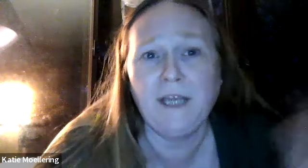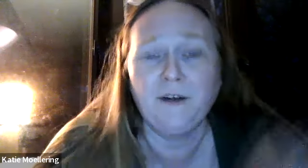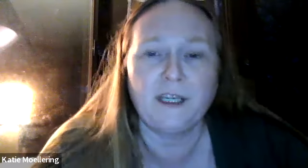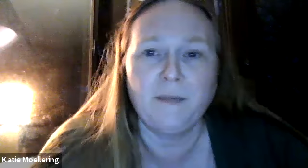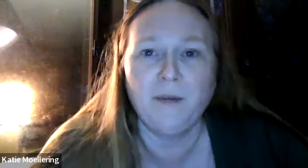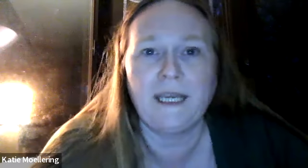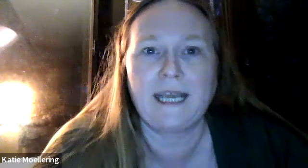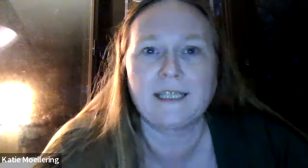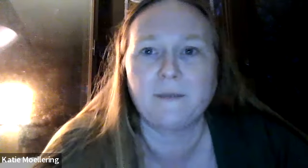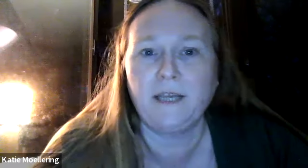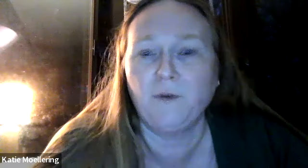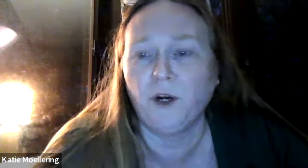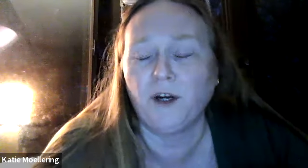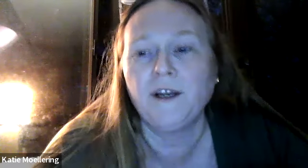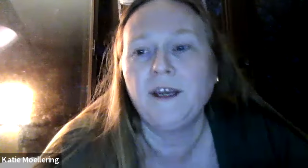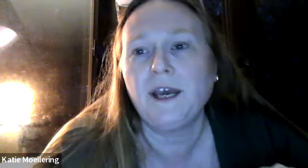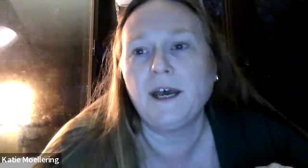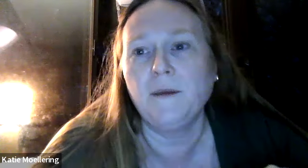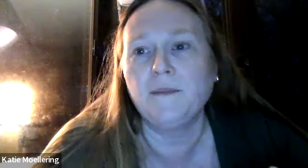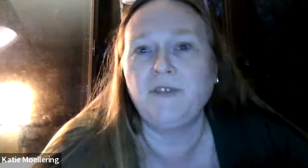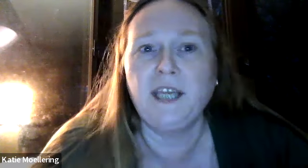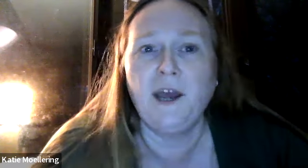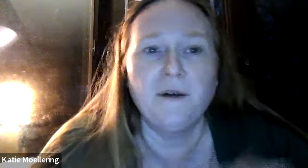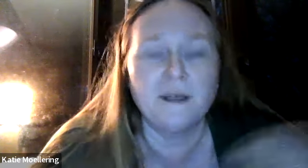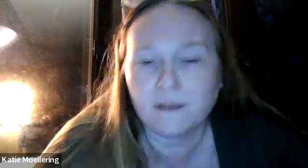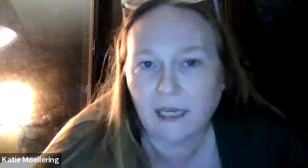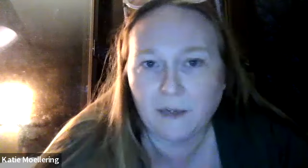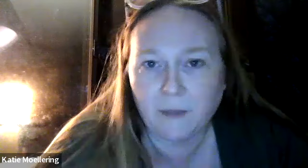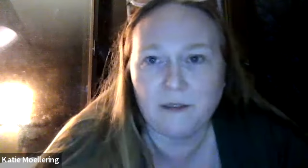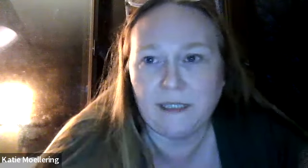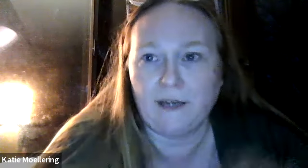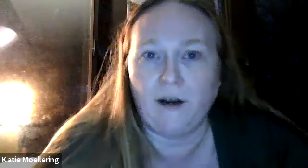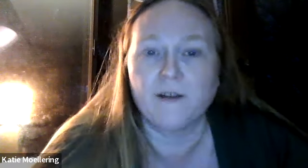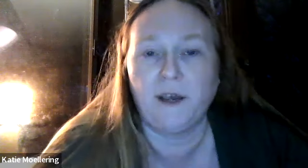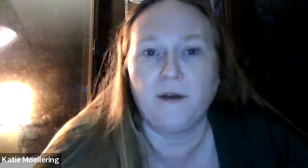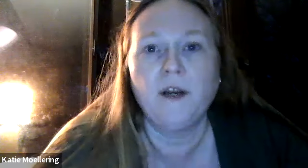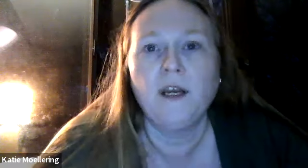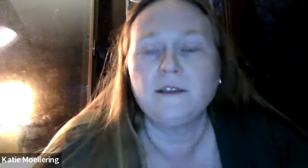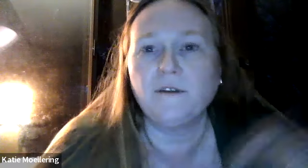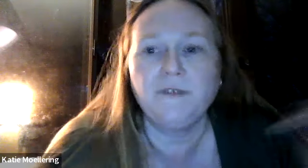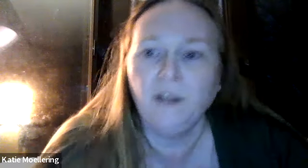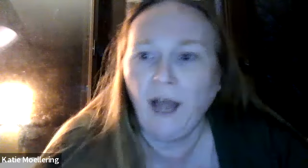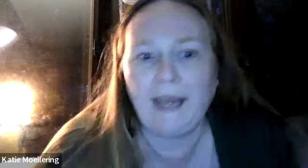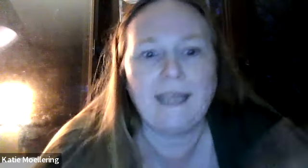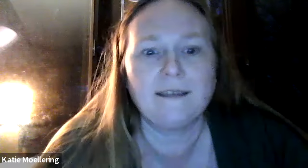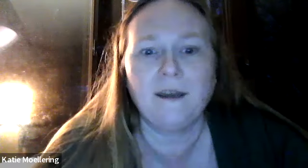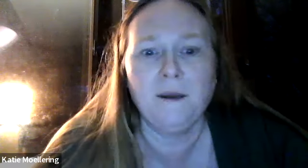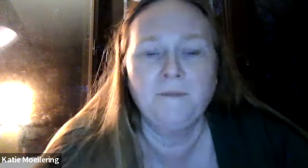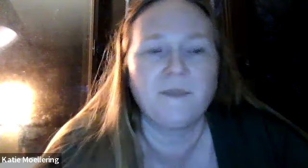or email me and ask me for the video, and I don't mind doing that at all. So don't feel like if